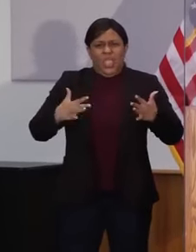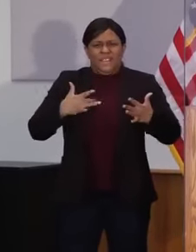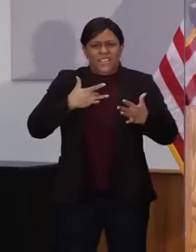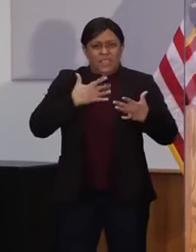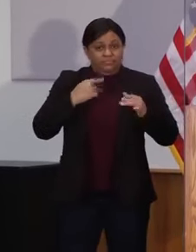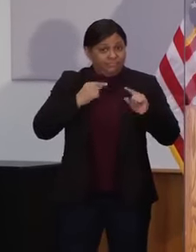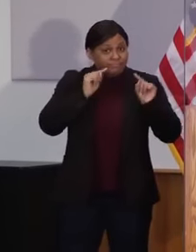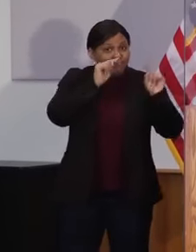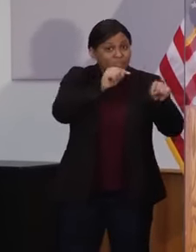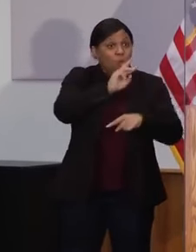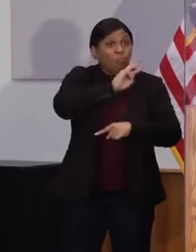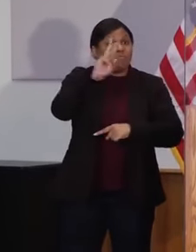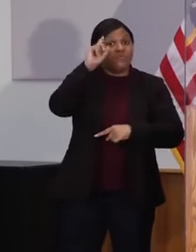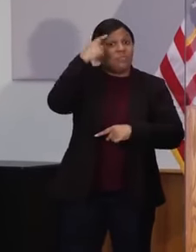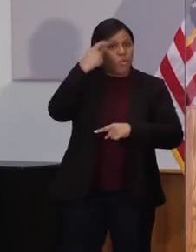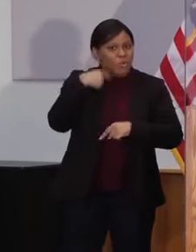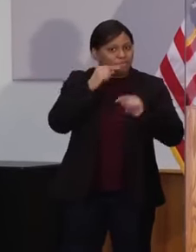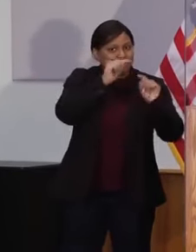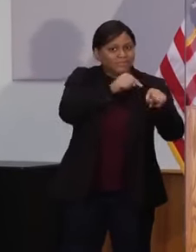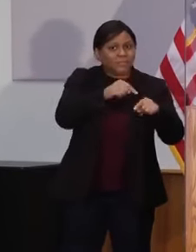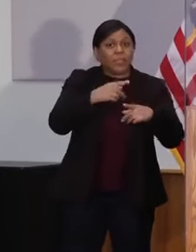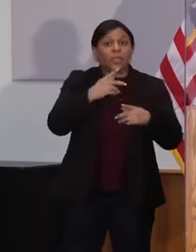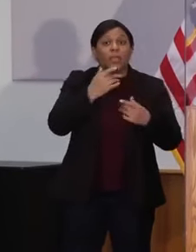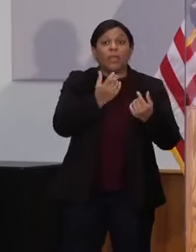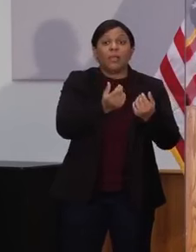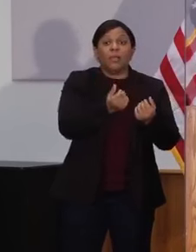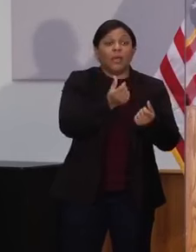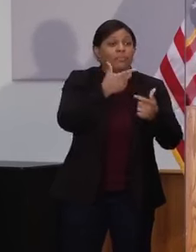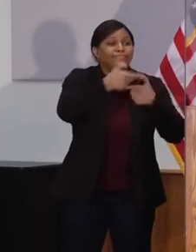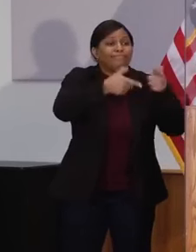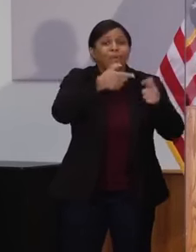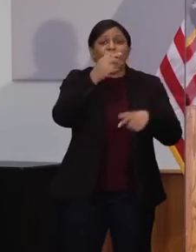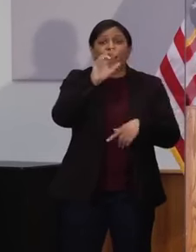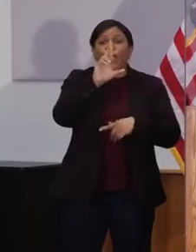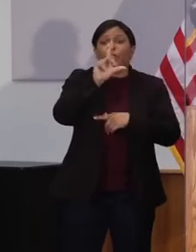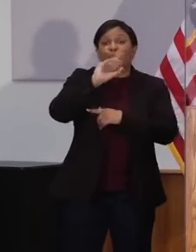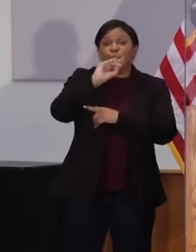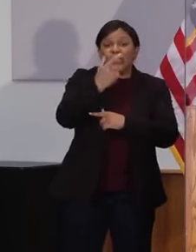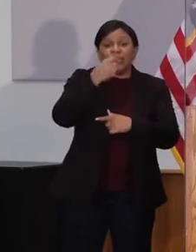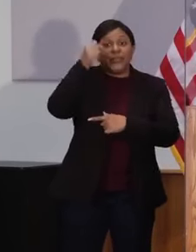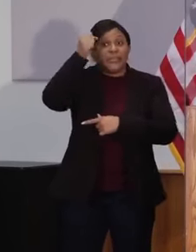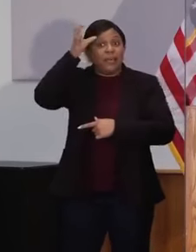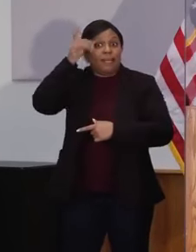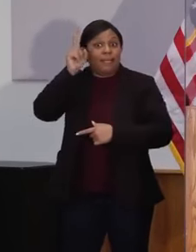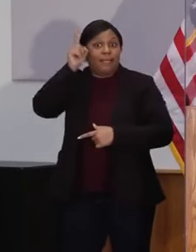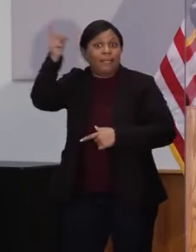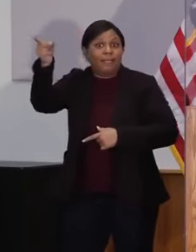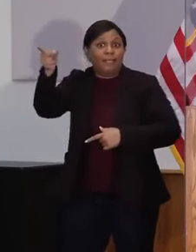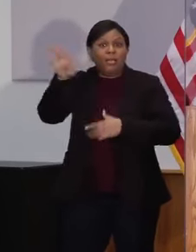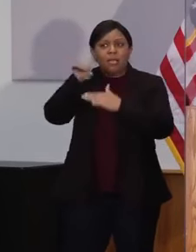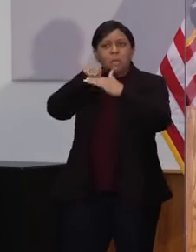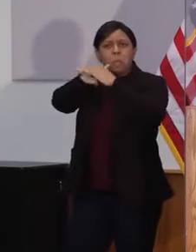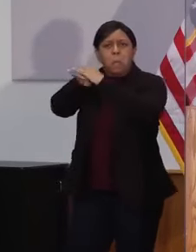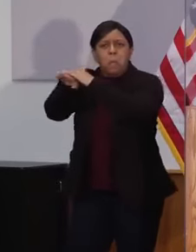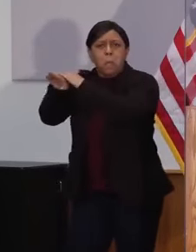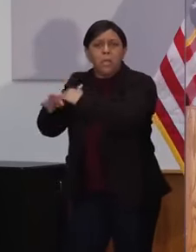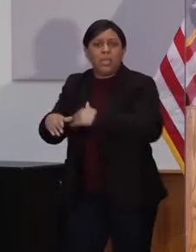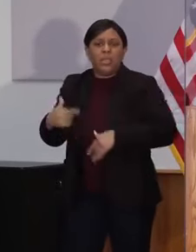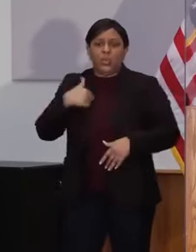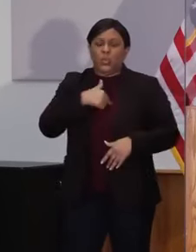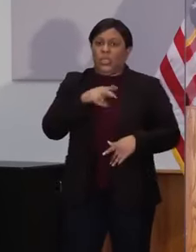to arsons in Lakeville. We responded to riots in St. Cloud. And we were all over the state of Minnesota dealing